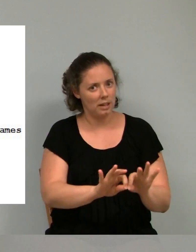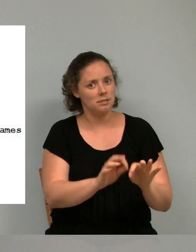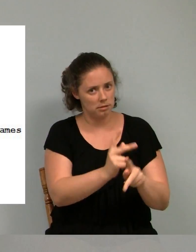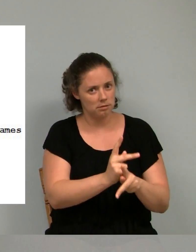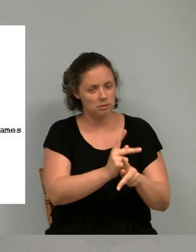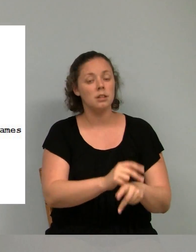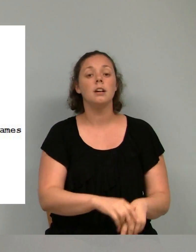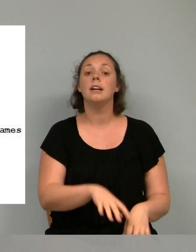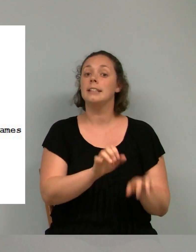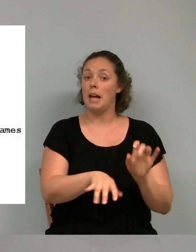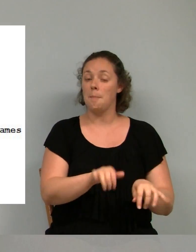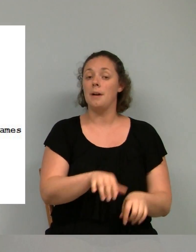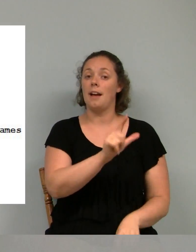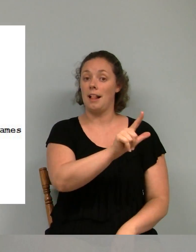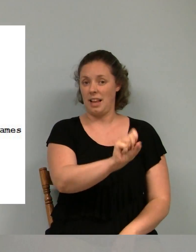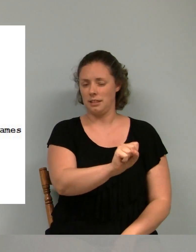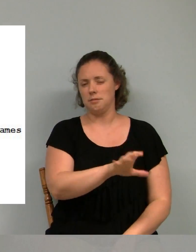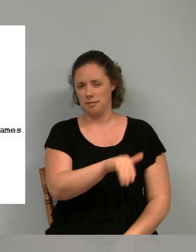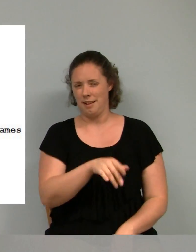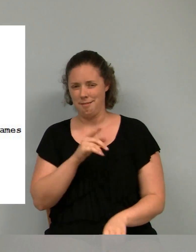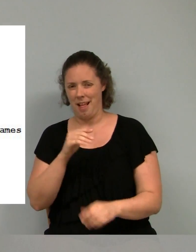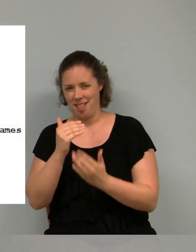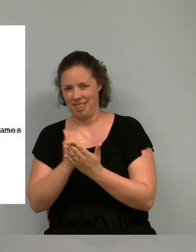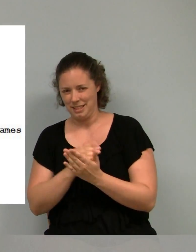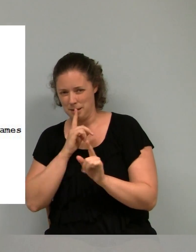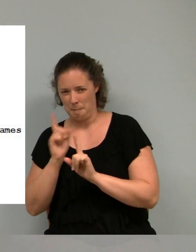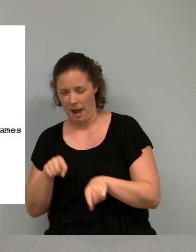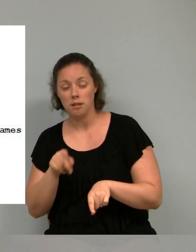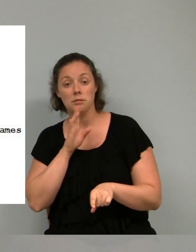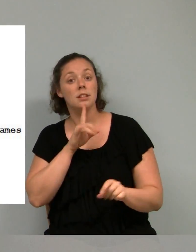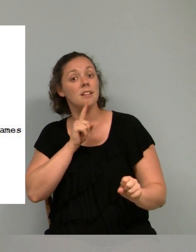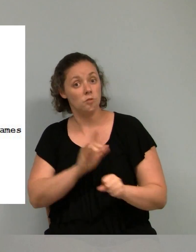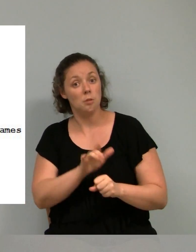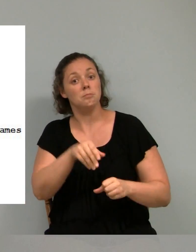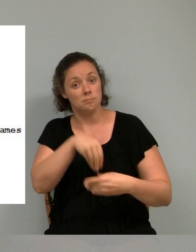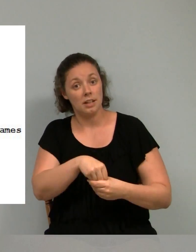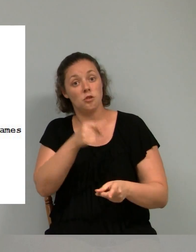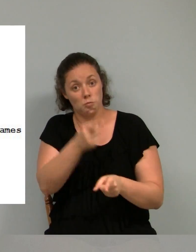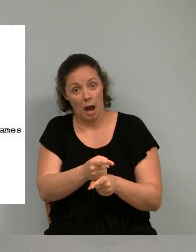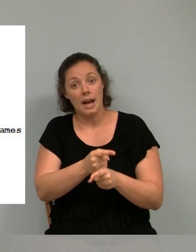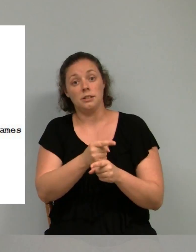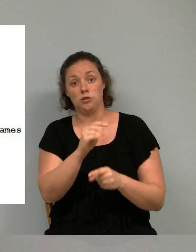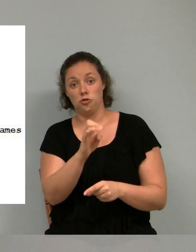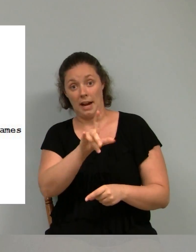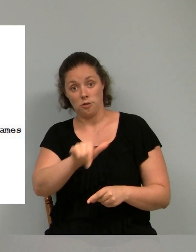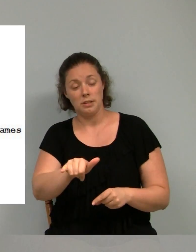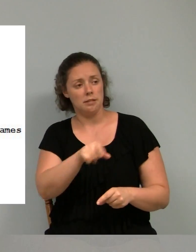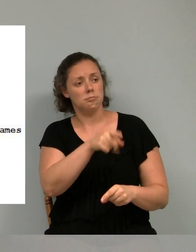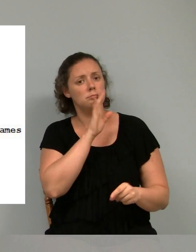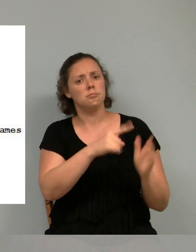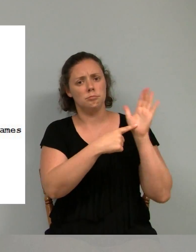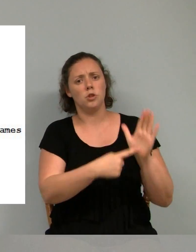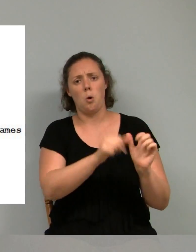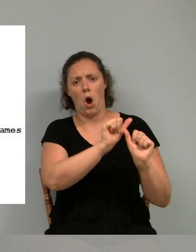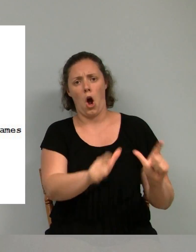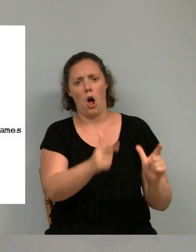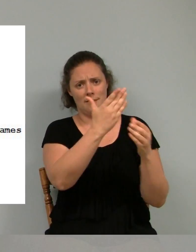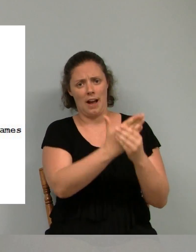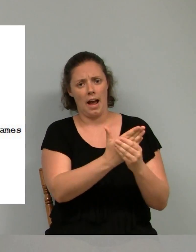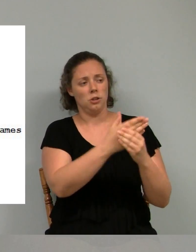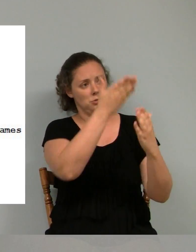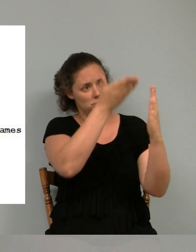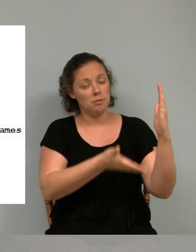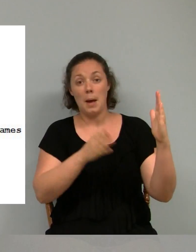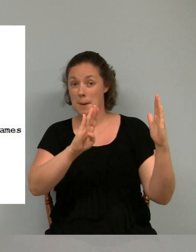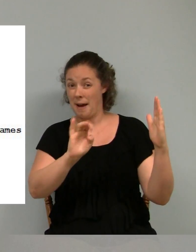Type ls, the list command, to confirm you're in the right directory by displaying all the files. Binary clock py